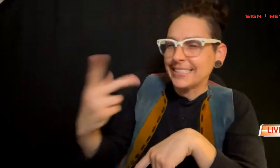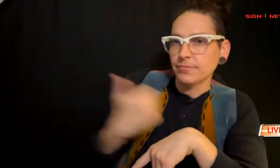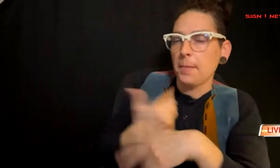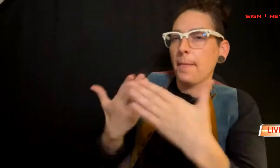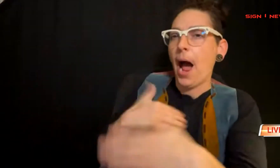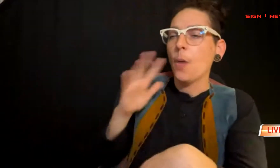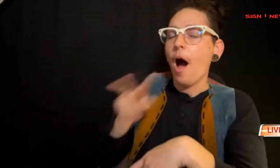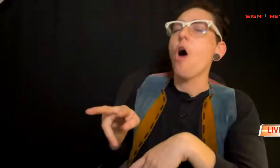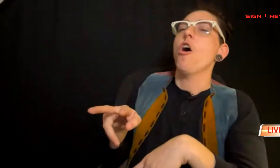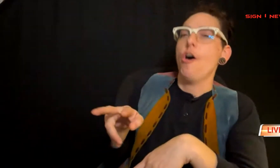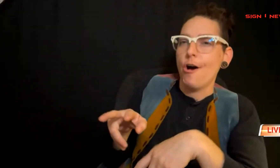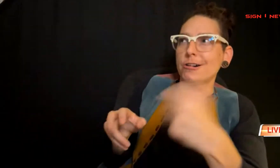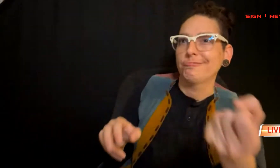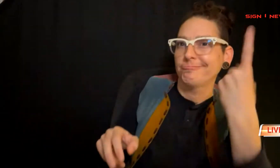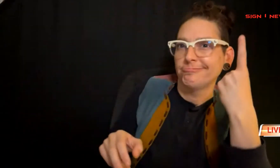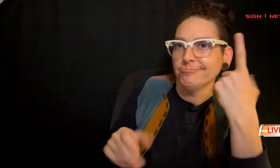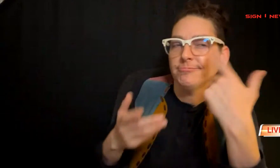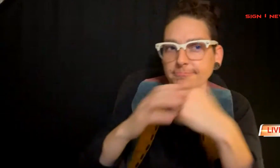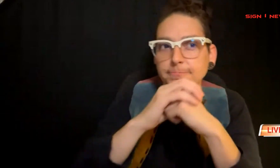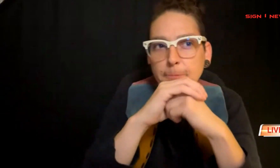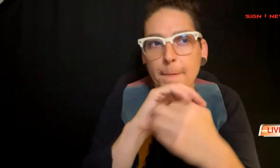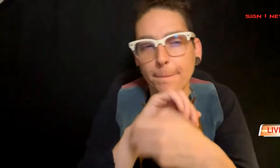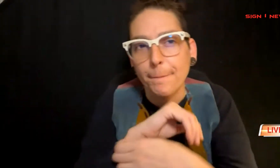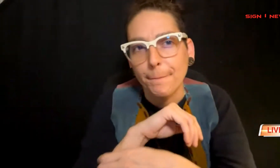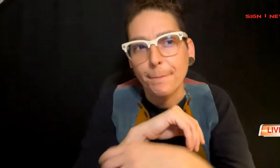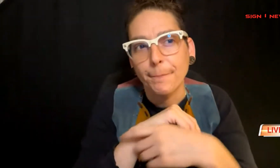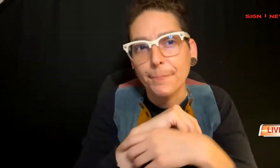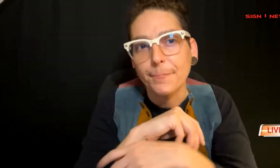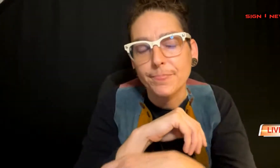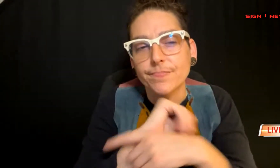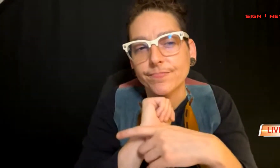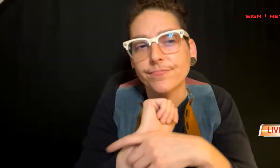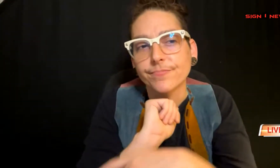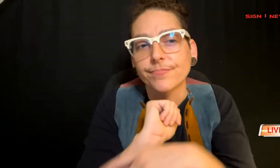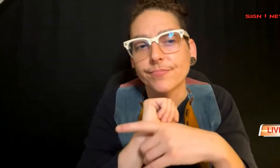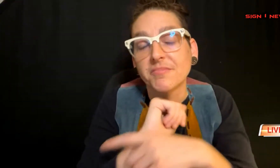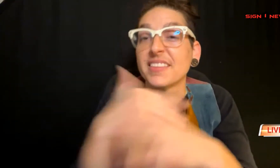I need to watch that episode myself so I can get an understanding of what happened.